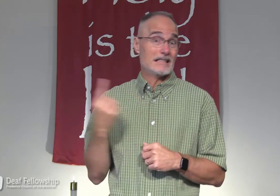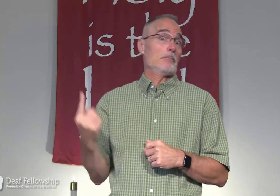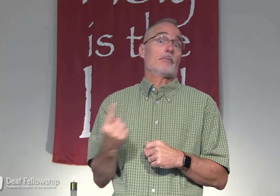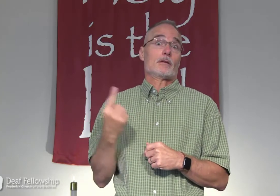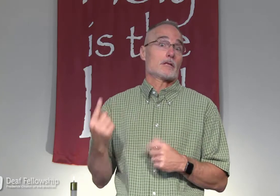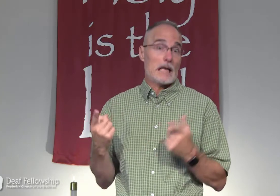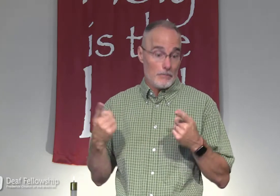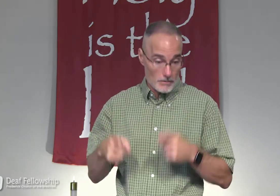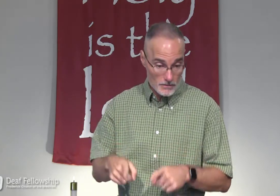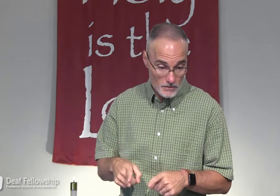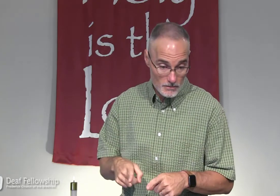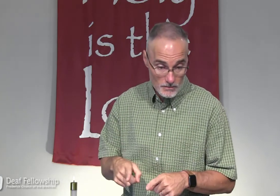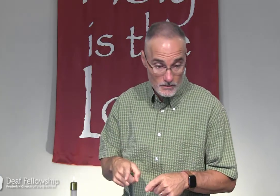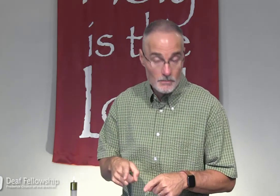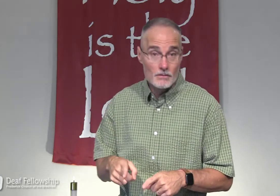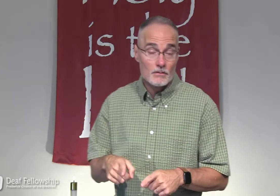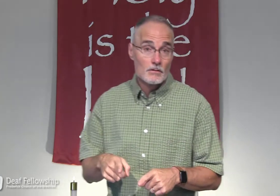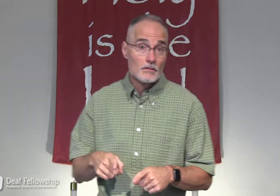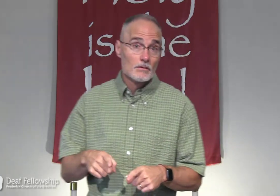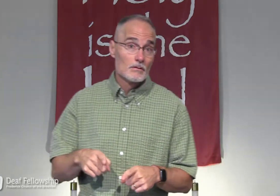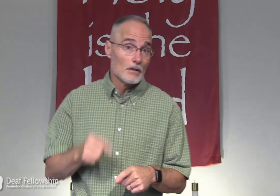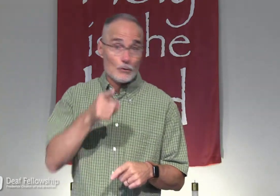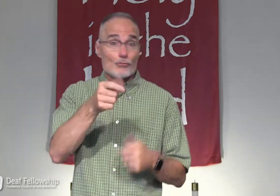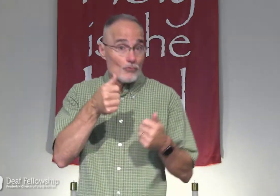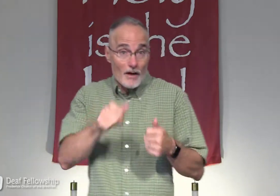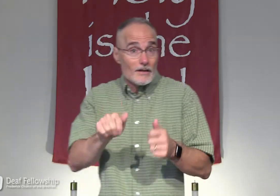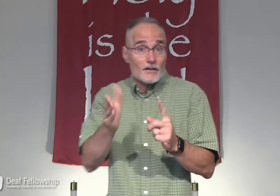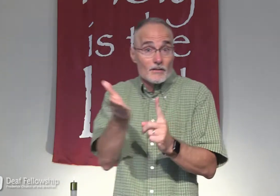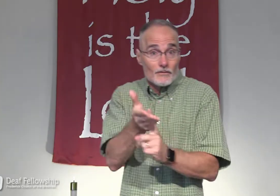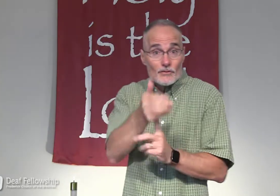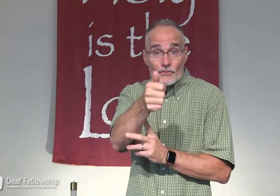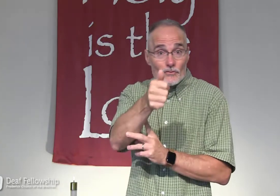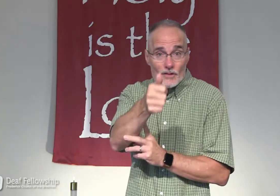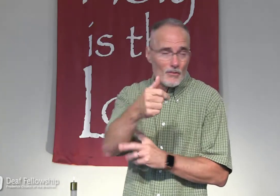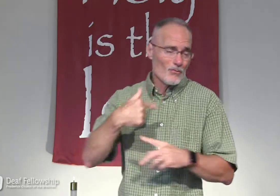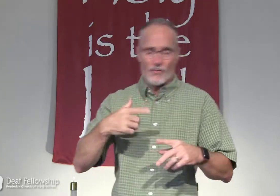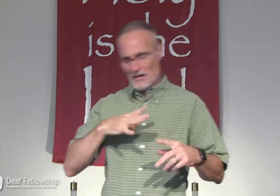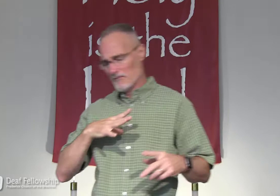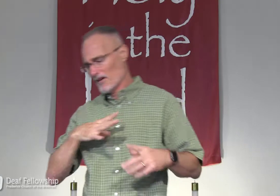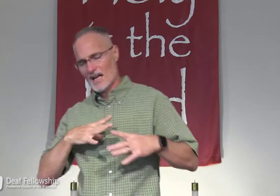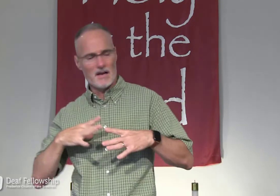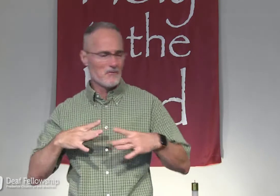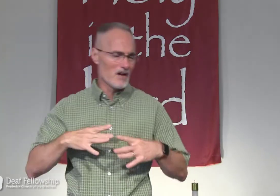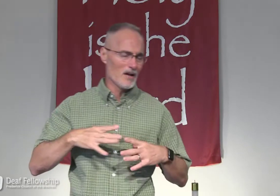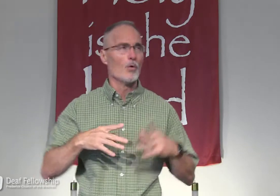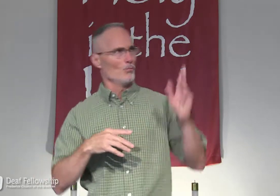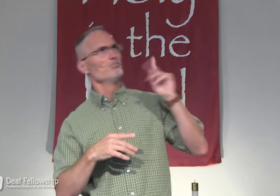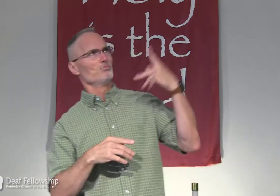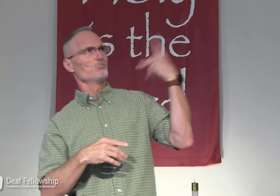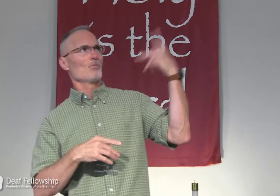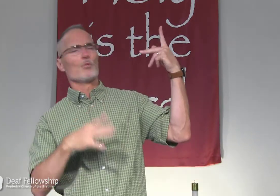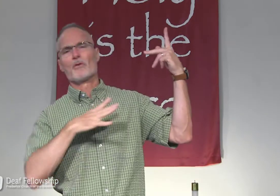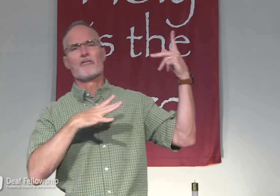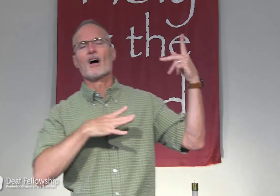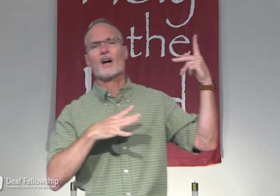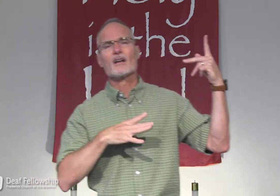bad experience or a deep hurt. Maybe something happened. You try to convince yourself that you're fine,